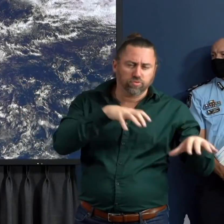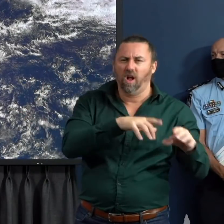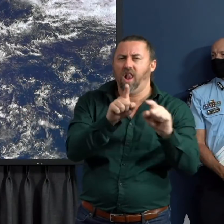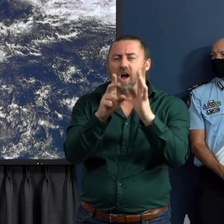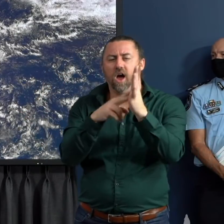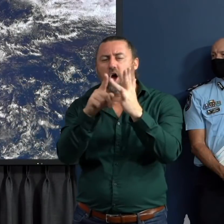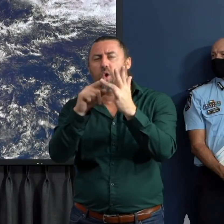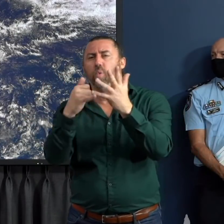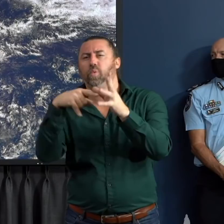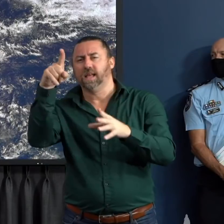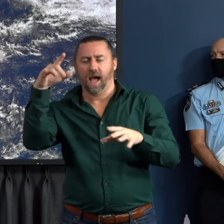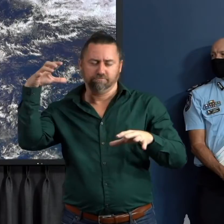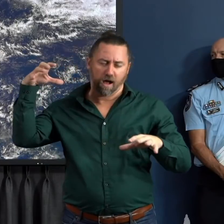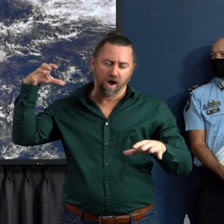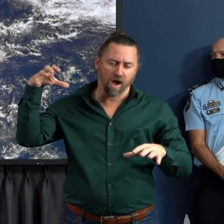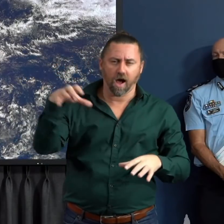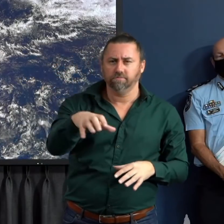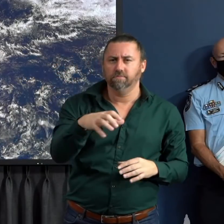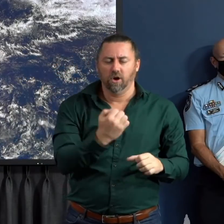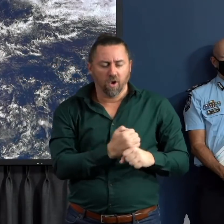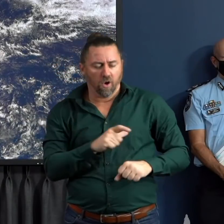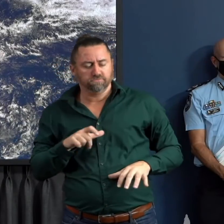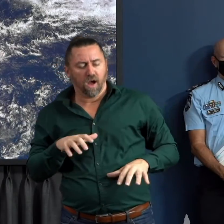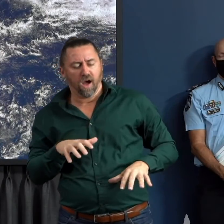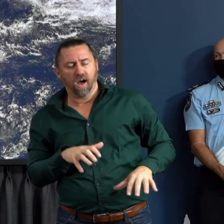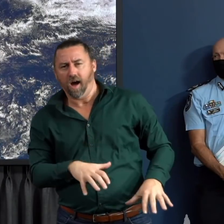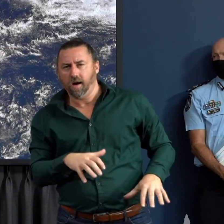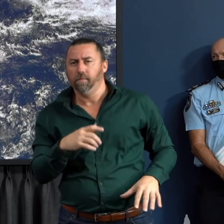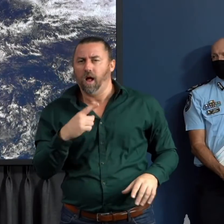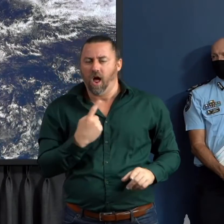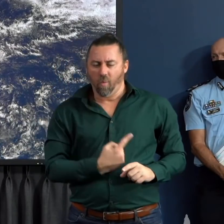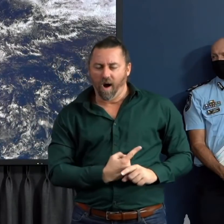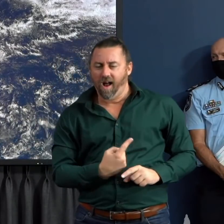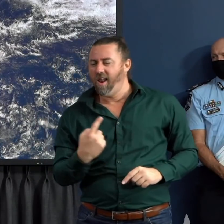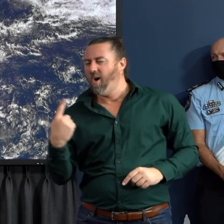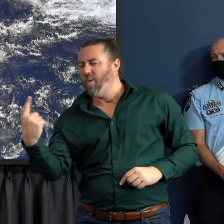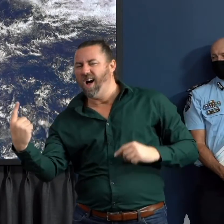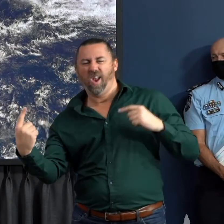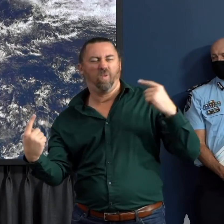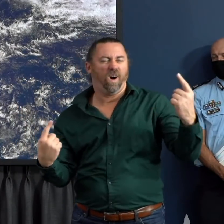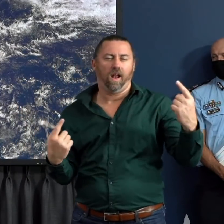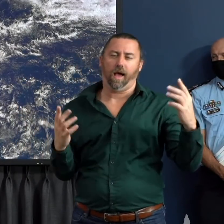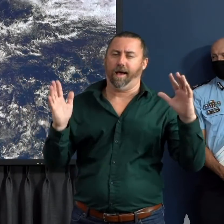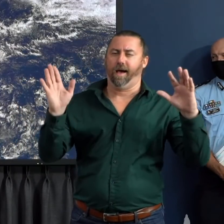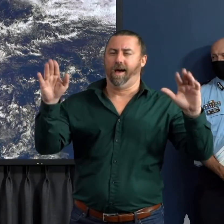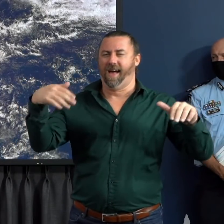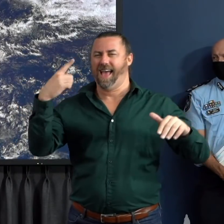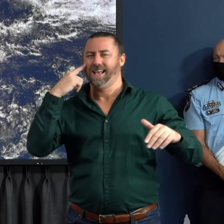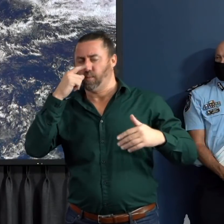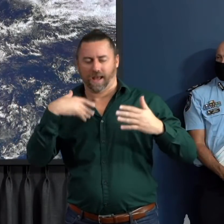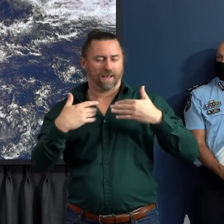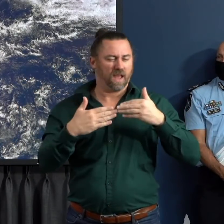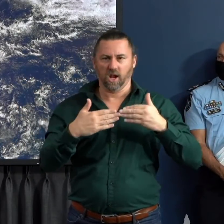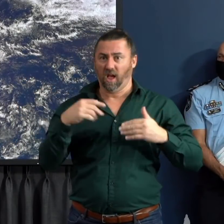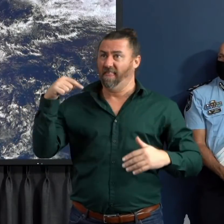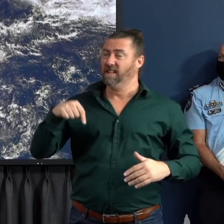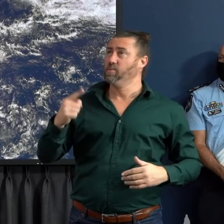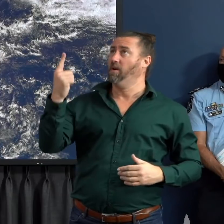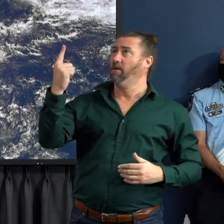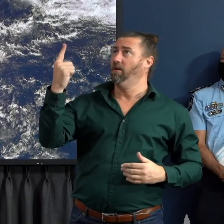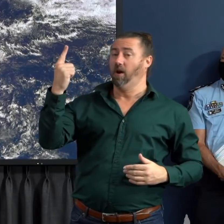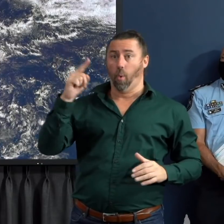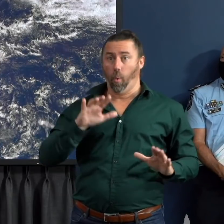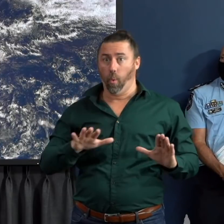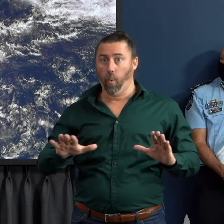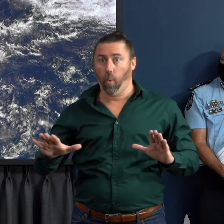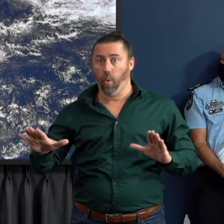or maybe Maryborough or the Gold Coast. This is happening right across the southeast, and it is constant. And as I